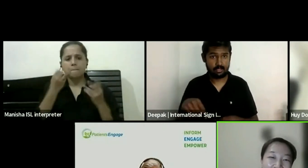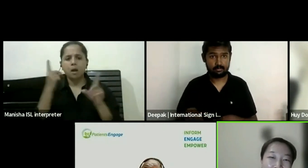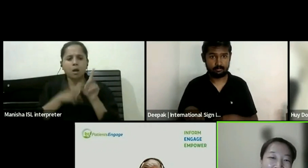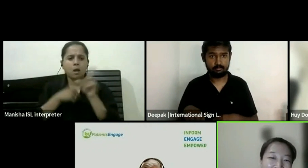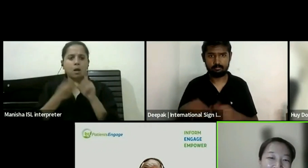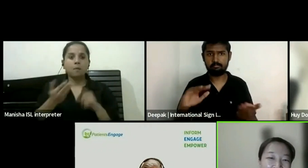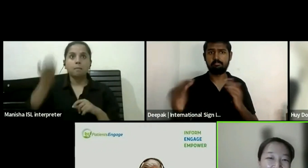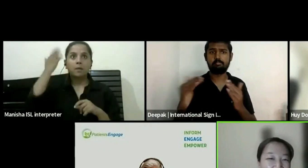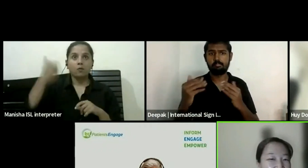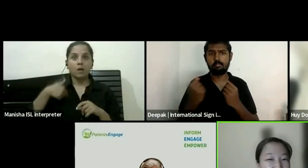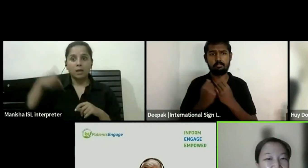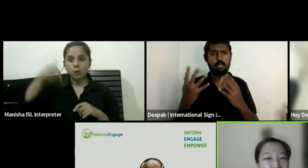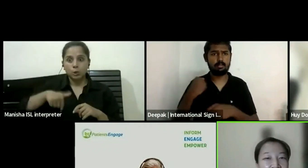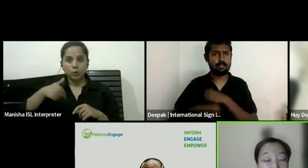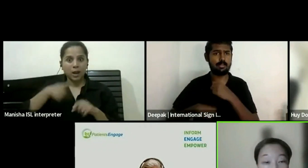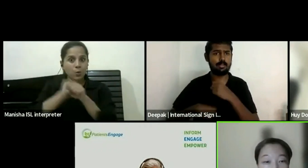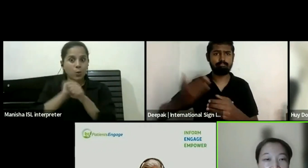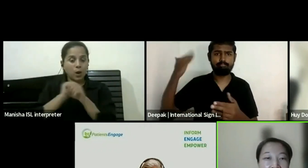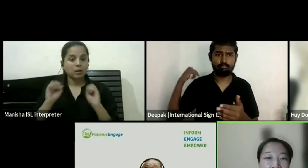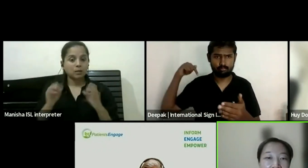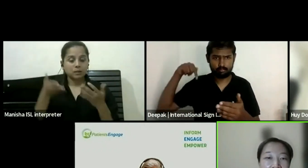I started to work, these years,